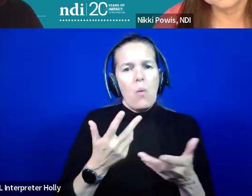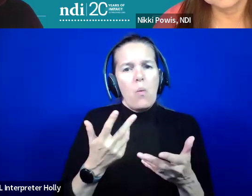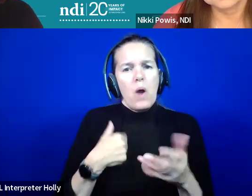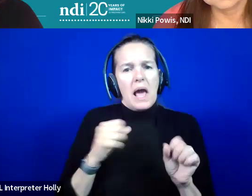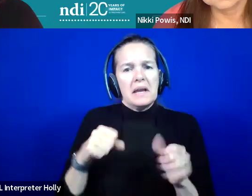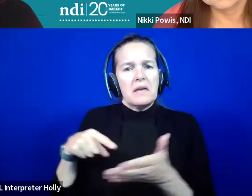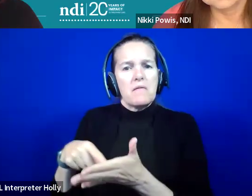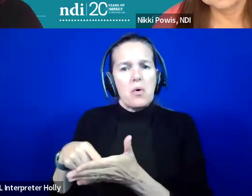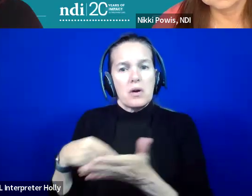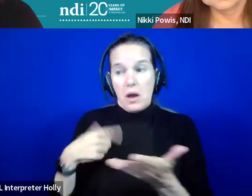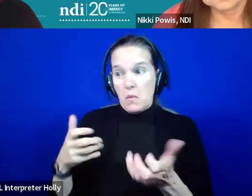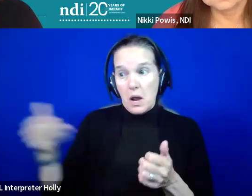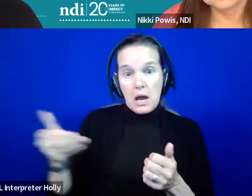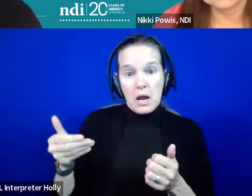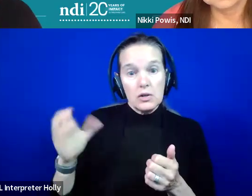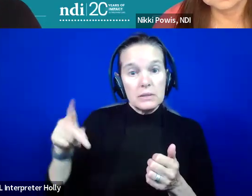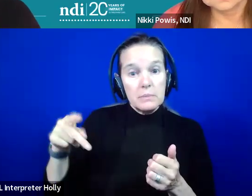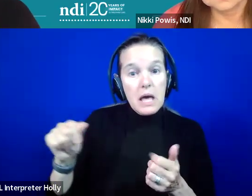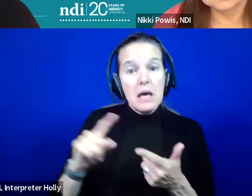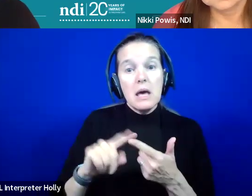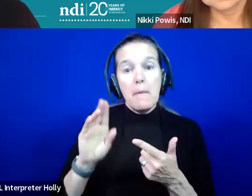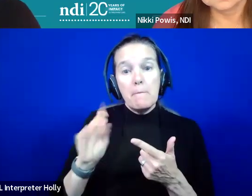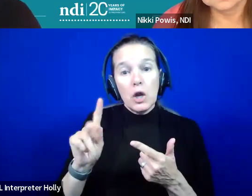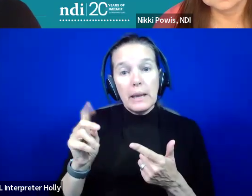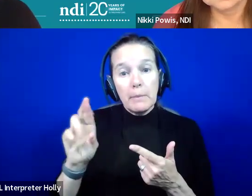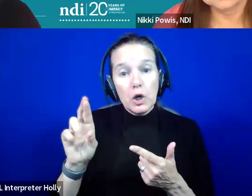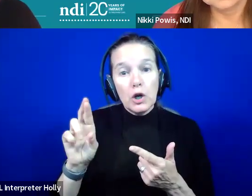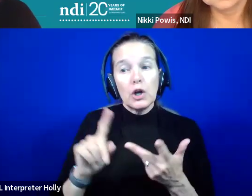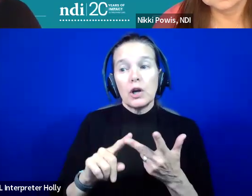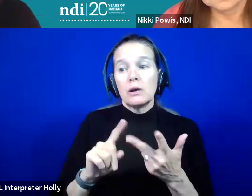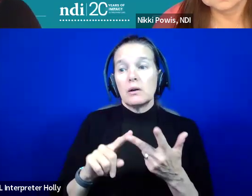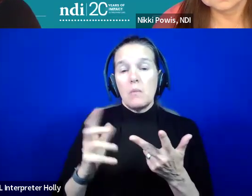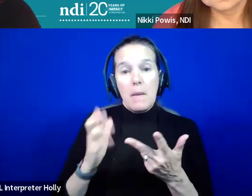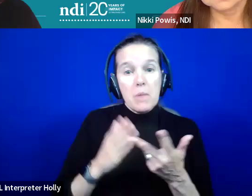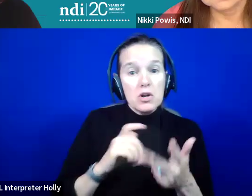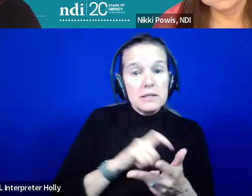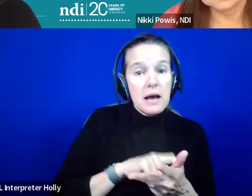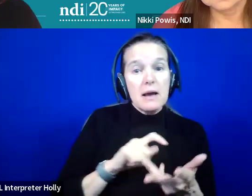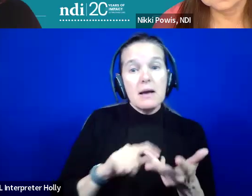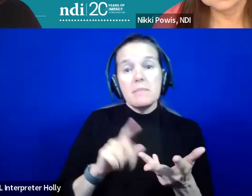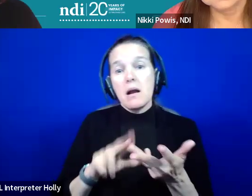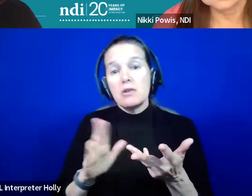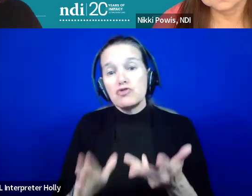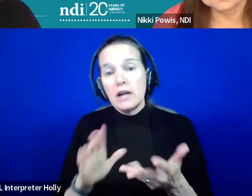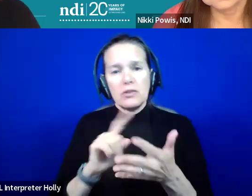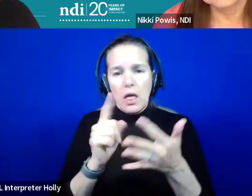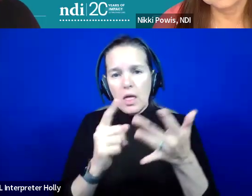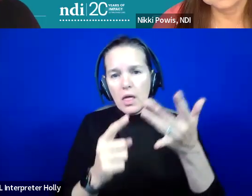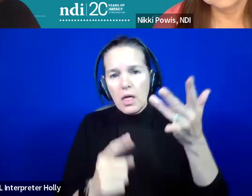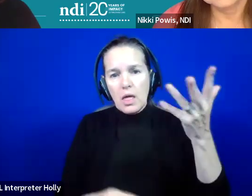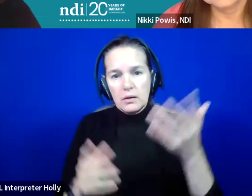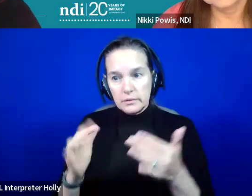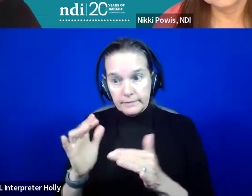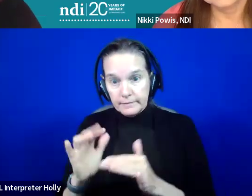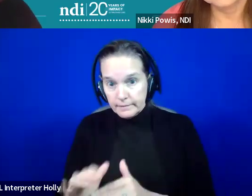hire a CPA or a bookkeeper? Did I want somebody part time? Did I want a contractor? What matched where I was? And then he